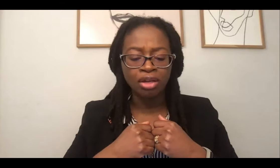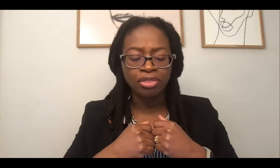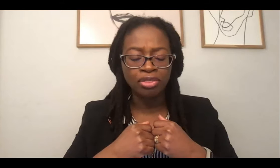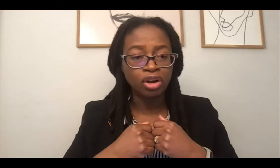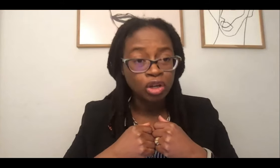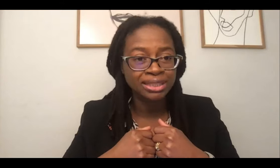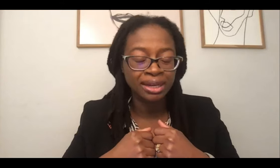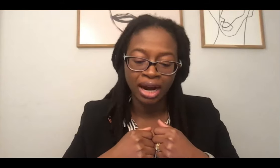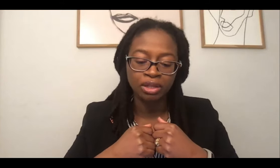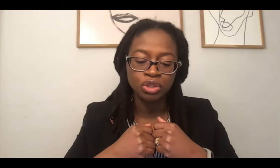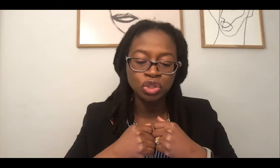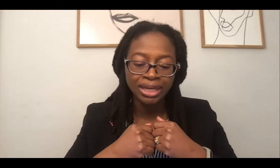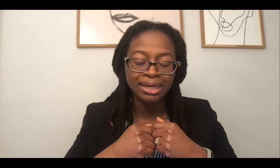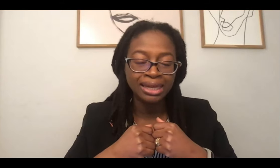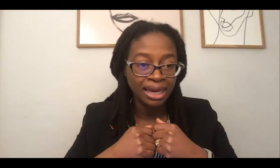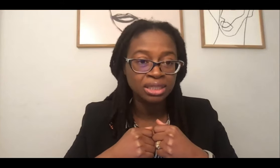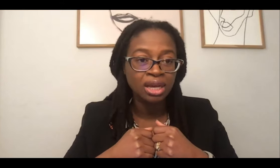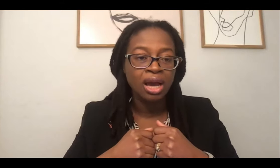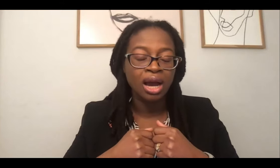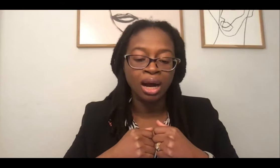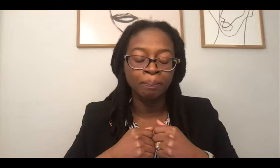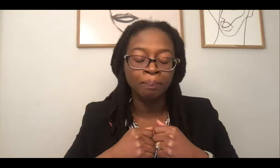countries in the Caribbean do indicate